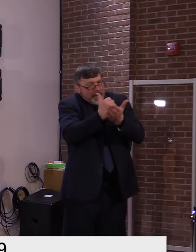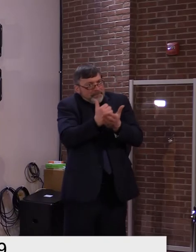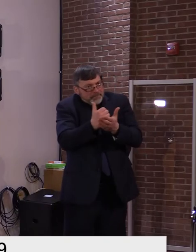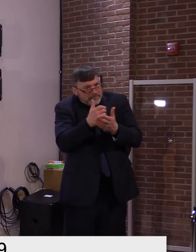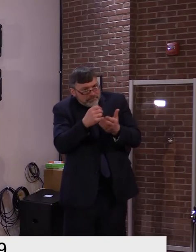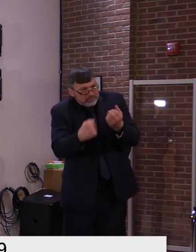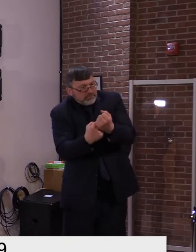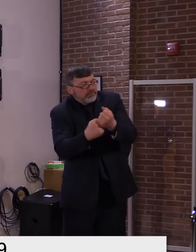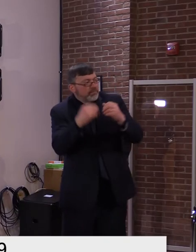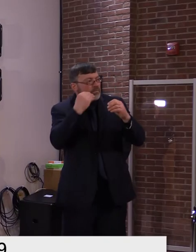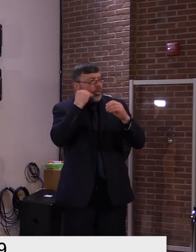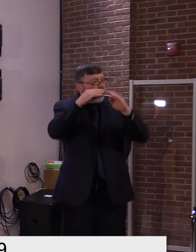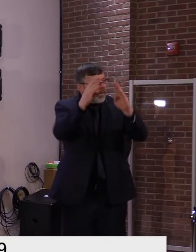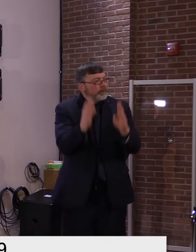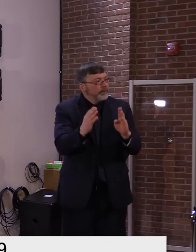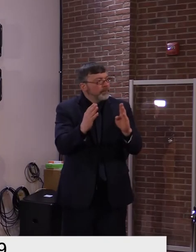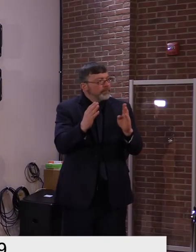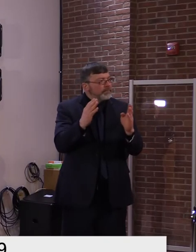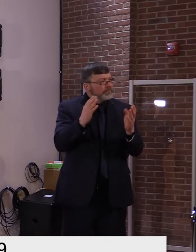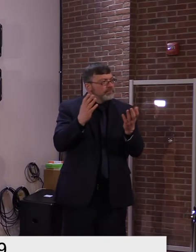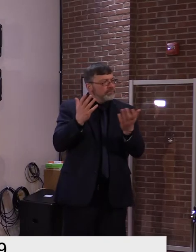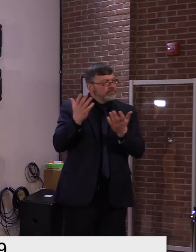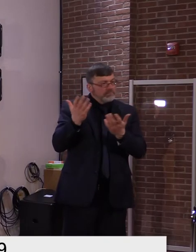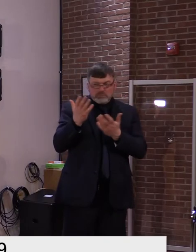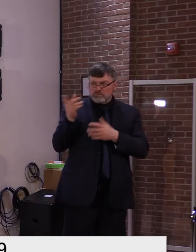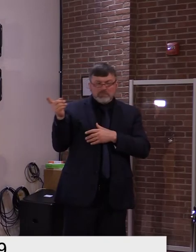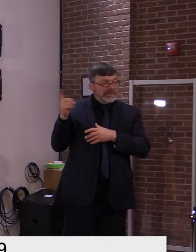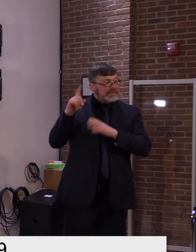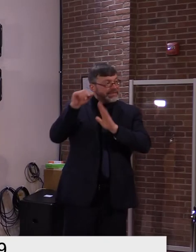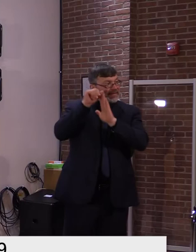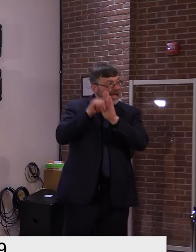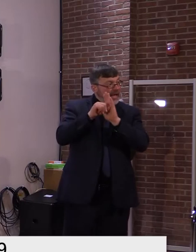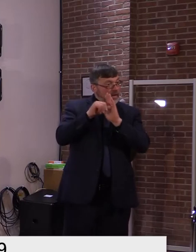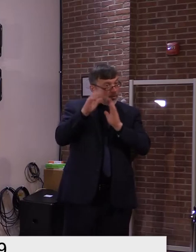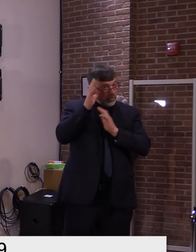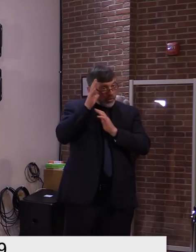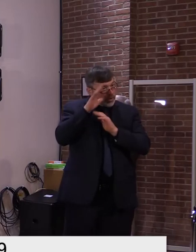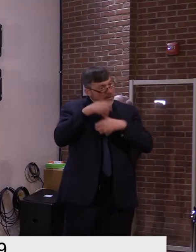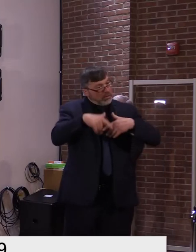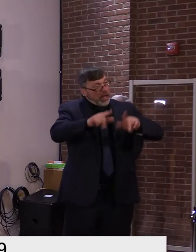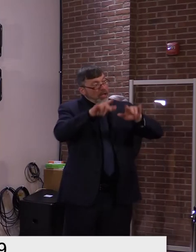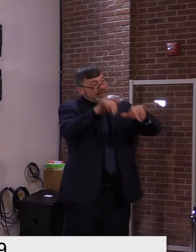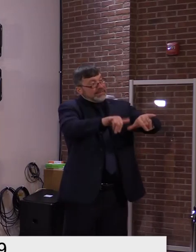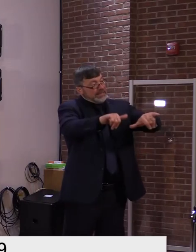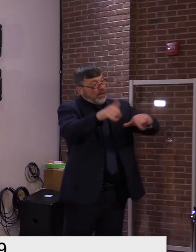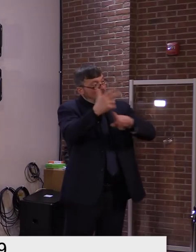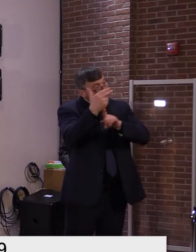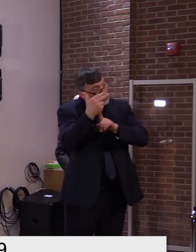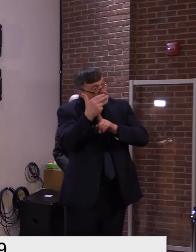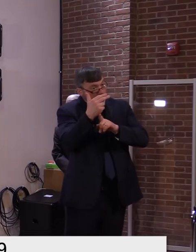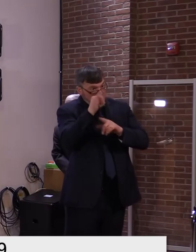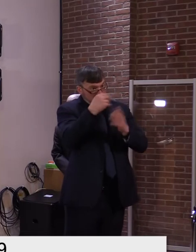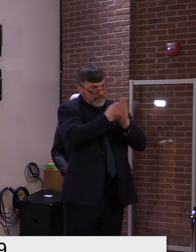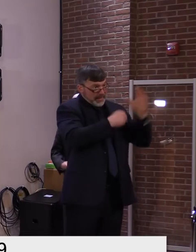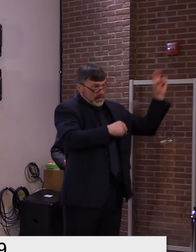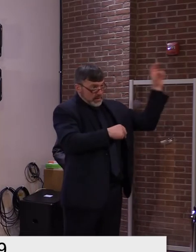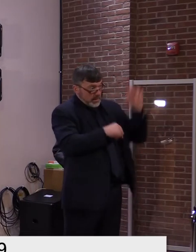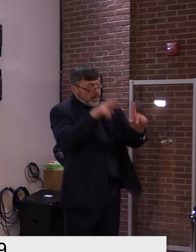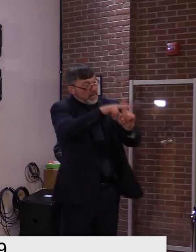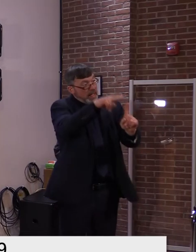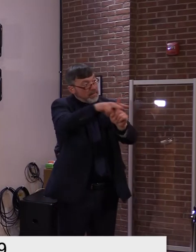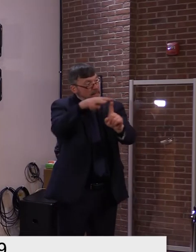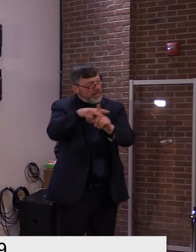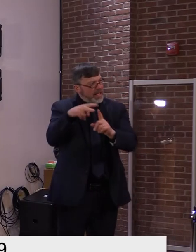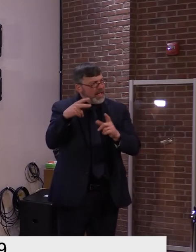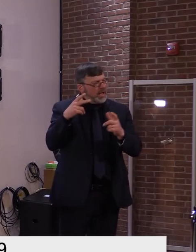merely extend payment for hotels and motels and build shelters with all of those new federal dollars? Or are you expecting a